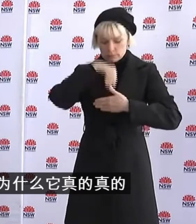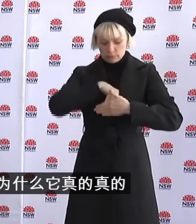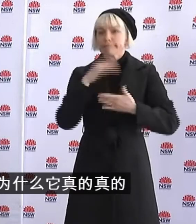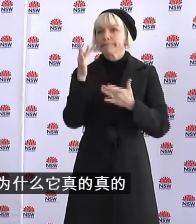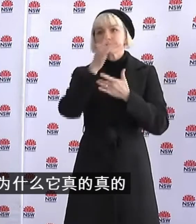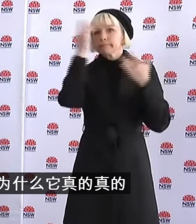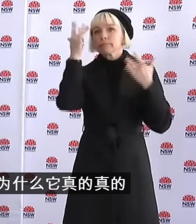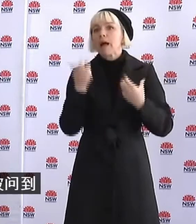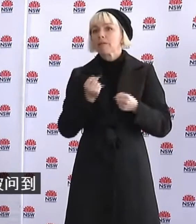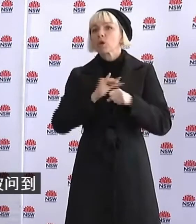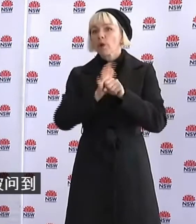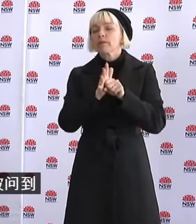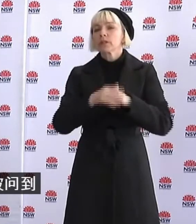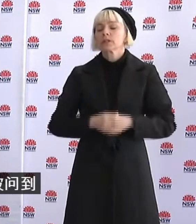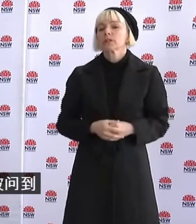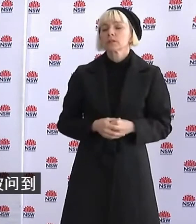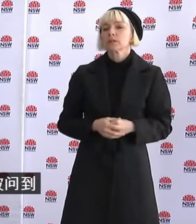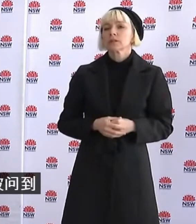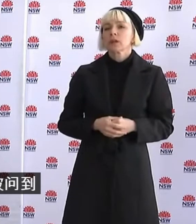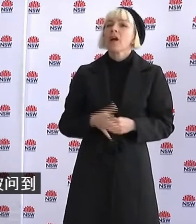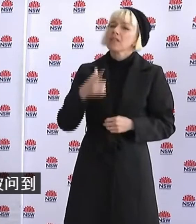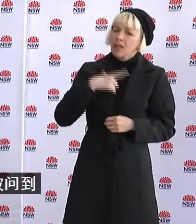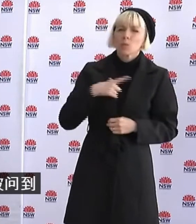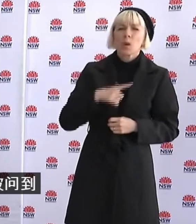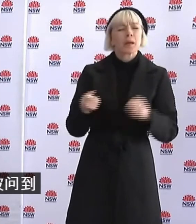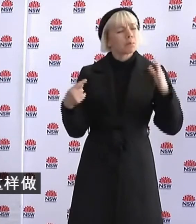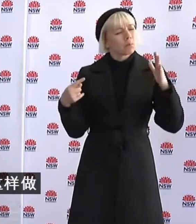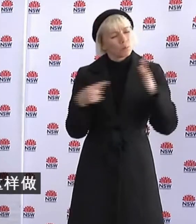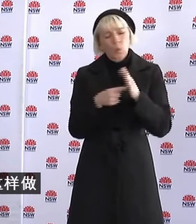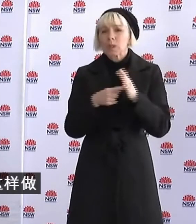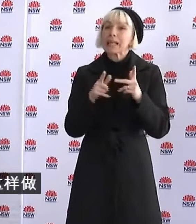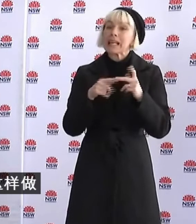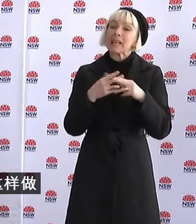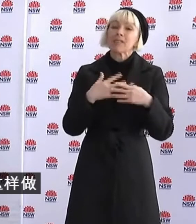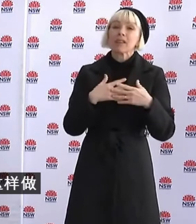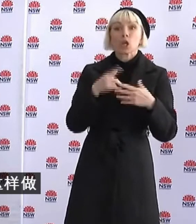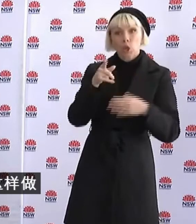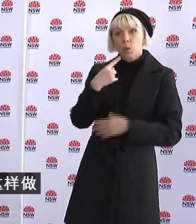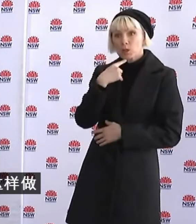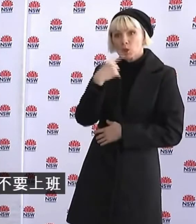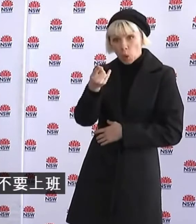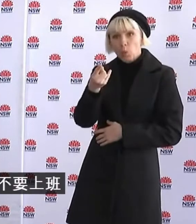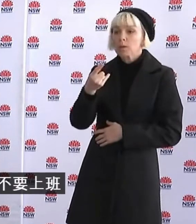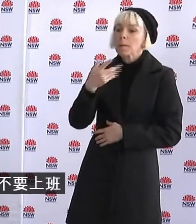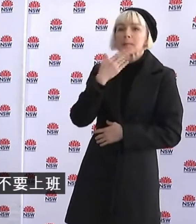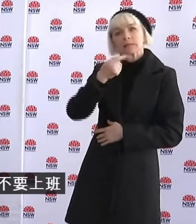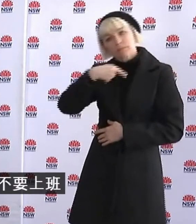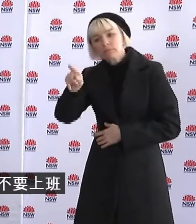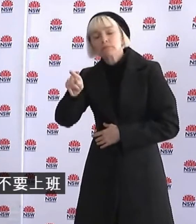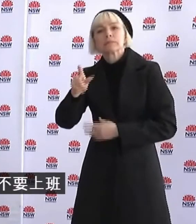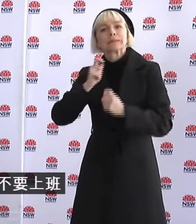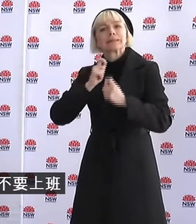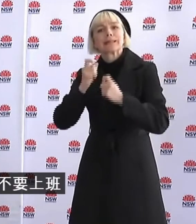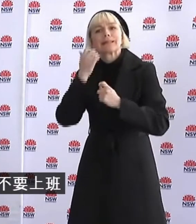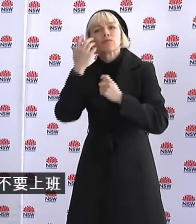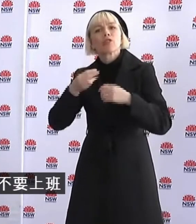at, and that's why it's really, really important to make sure that if you've been asked to have a test every 3 days, you do so. If you have the mildest of